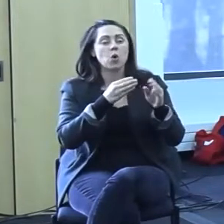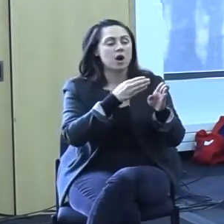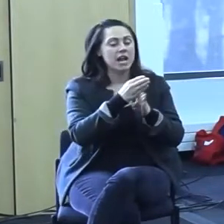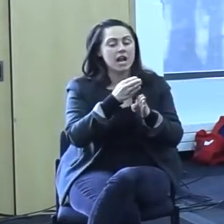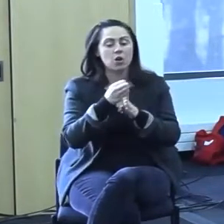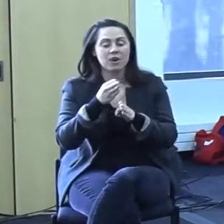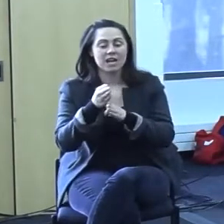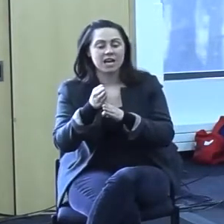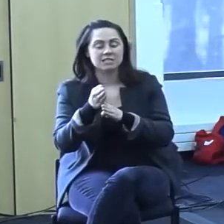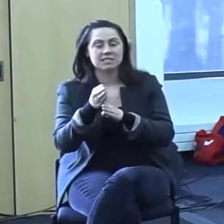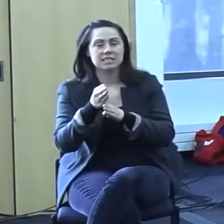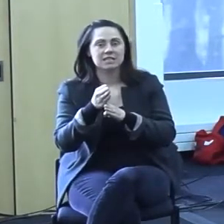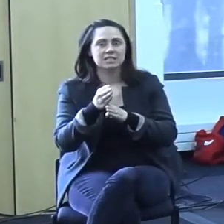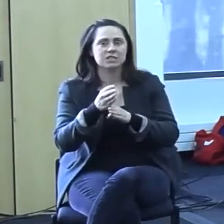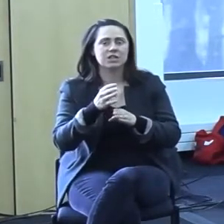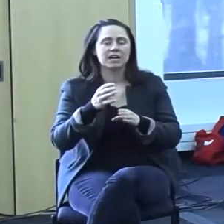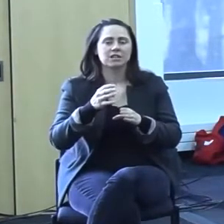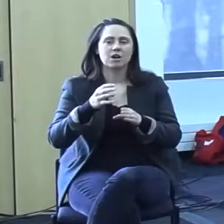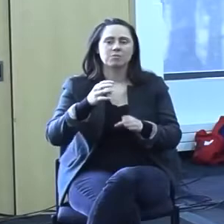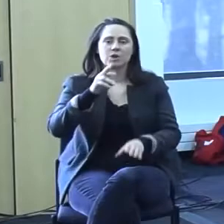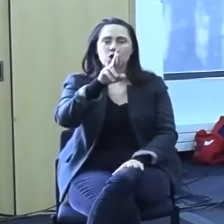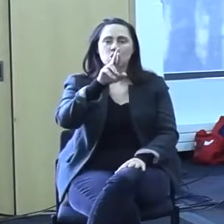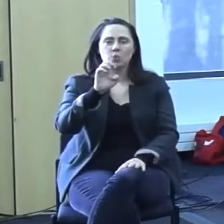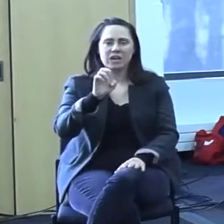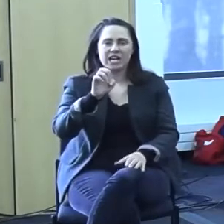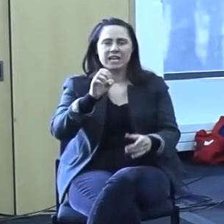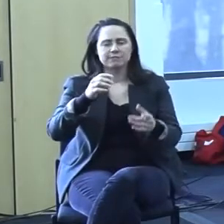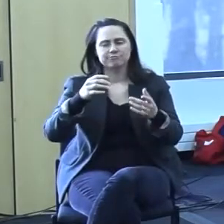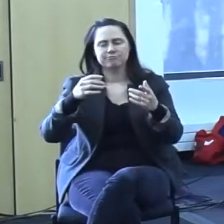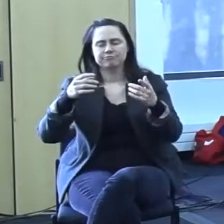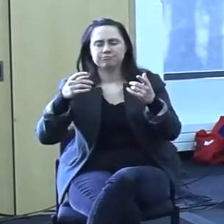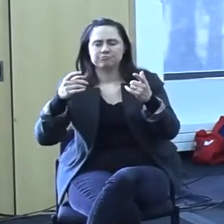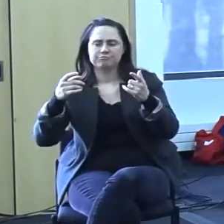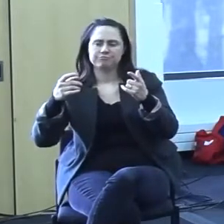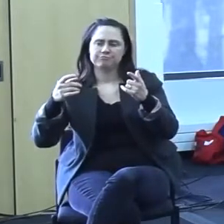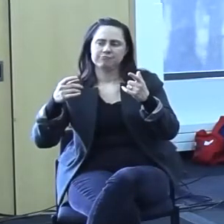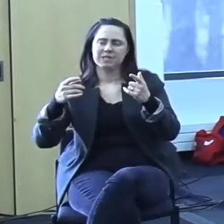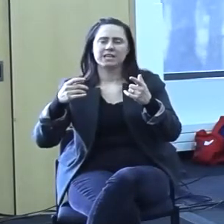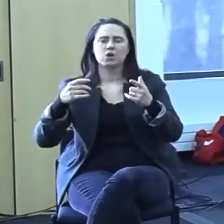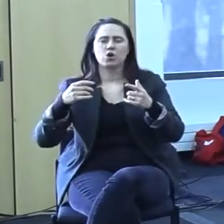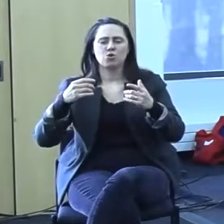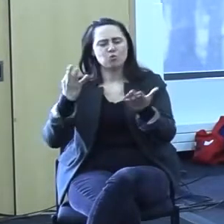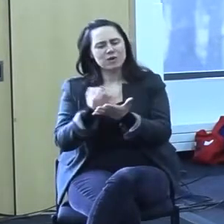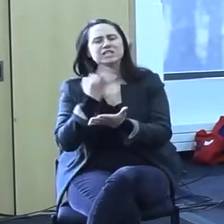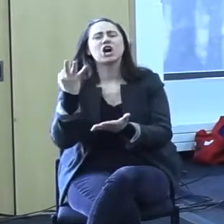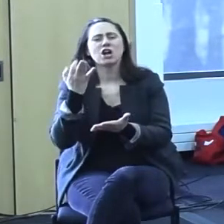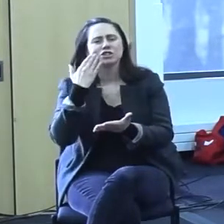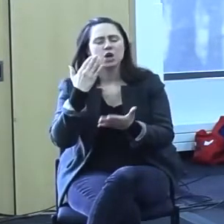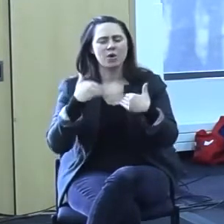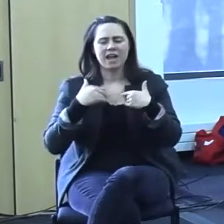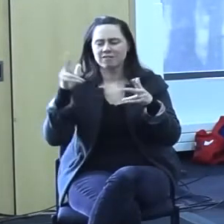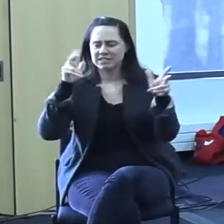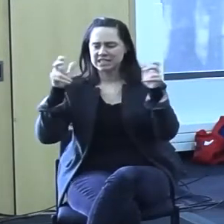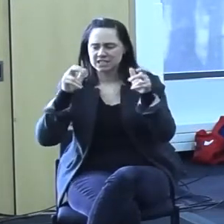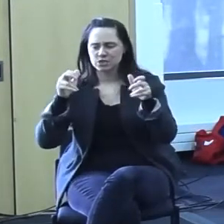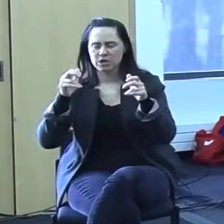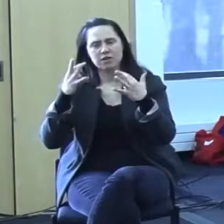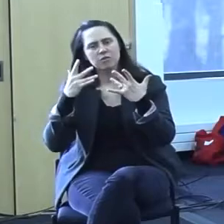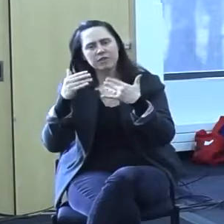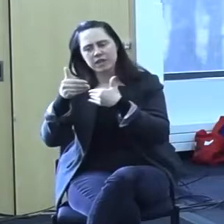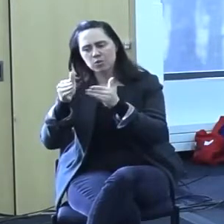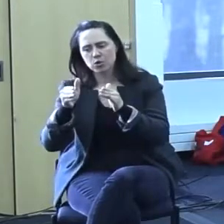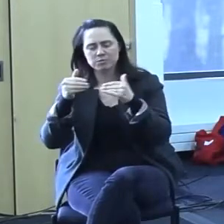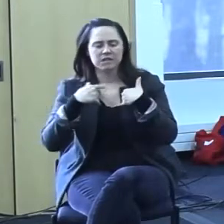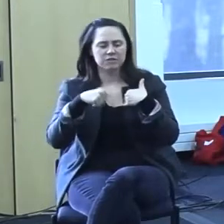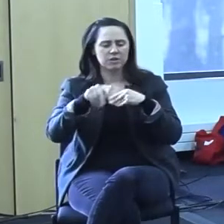like to recharge. Like what I was saying earlier was having those sensory friendly rooms and having those places where you can